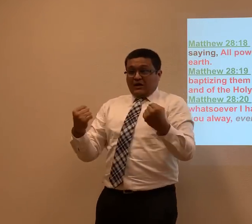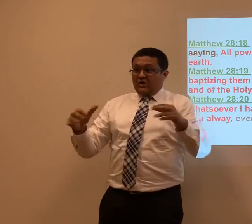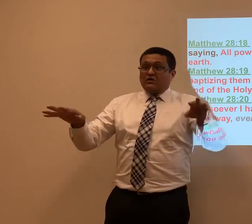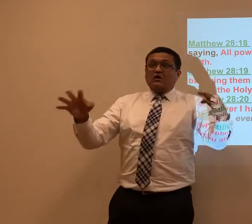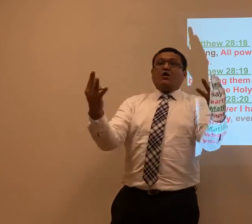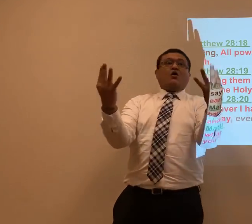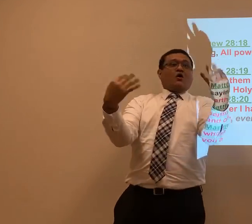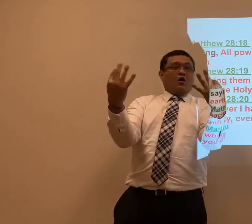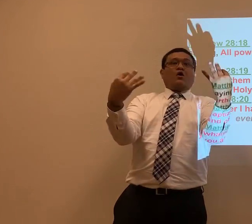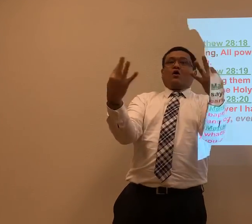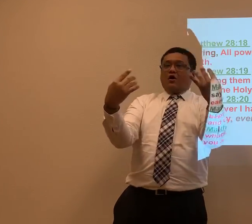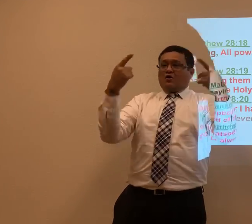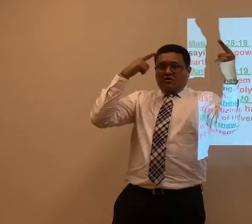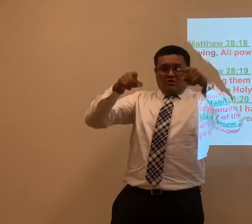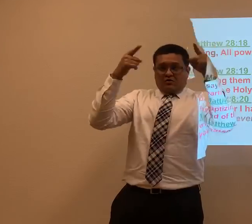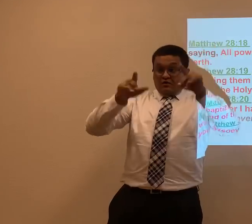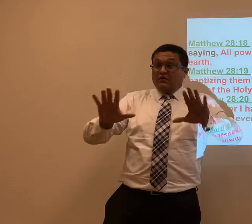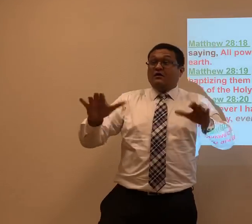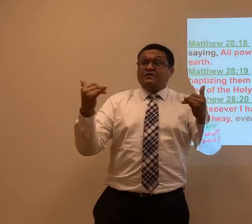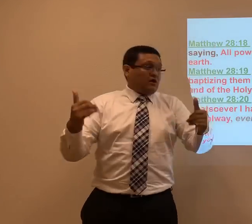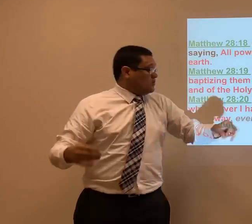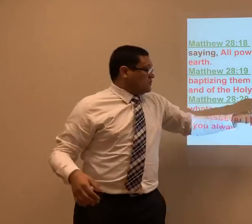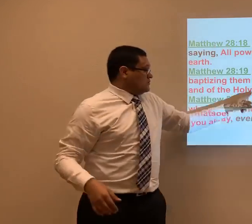Yes. There you go.